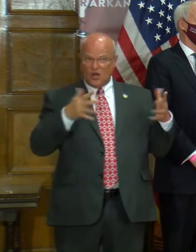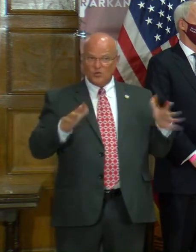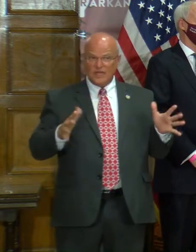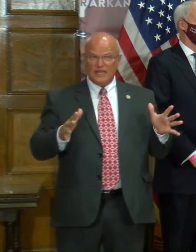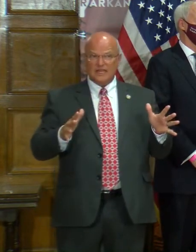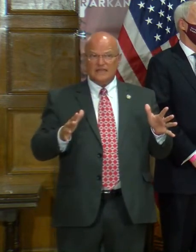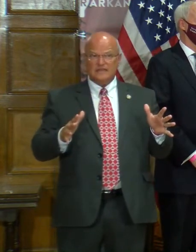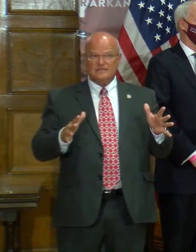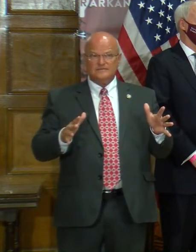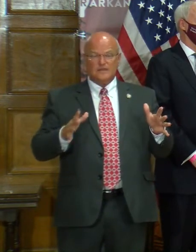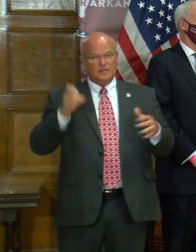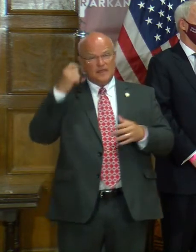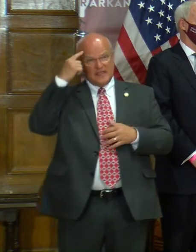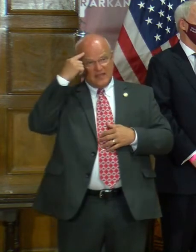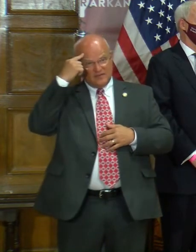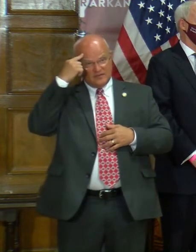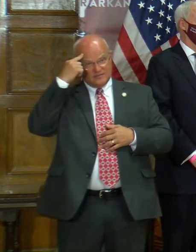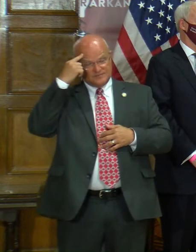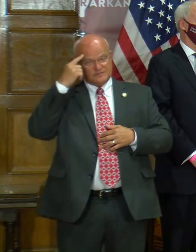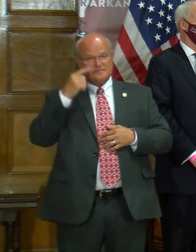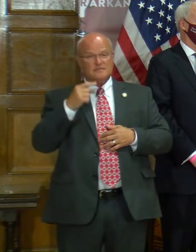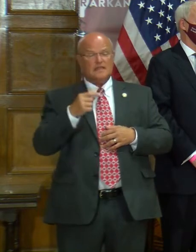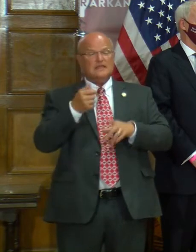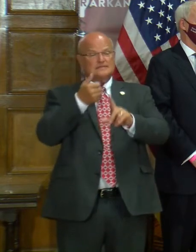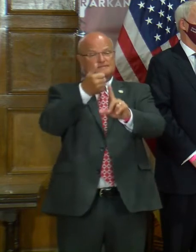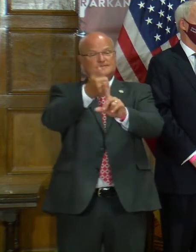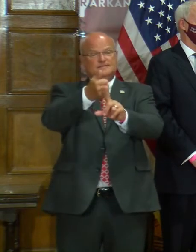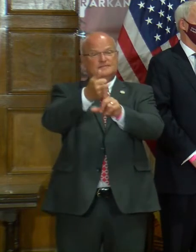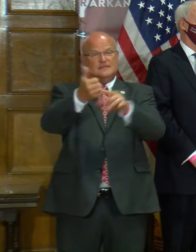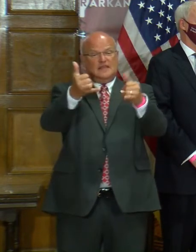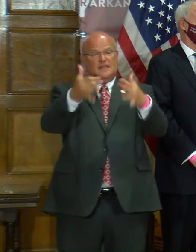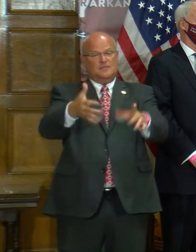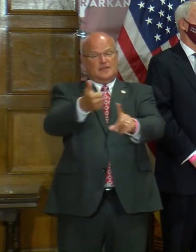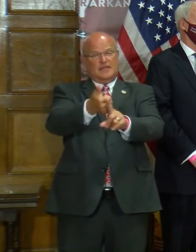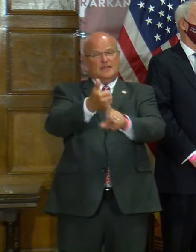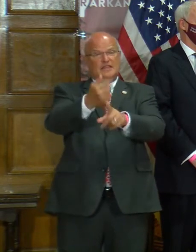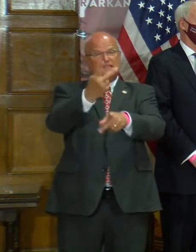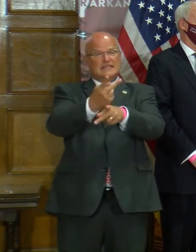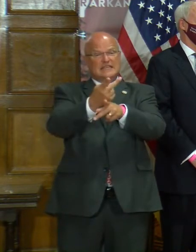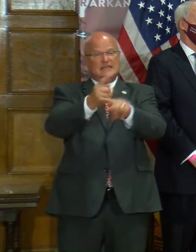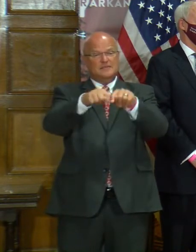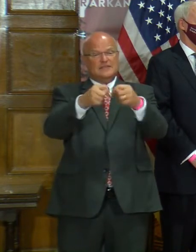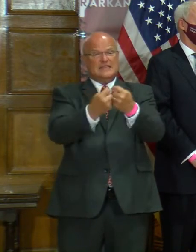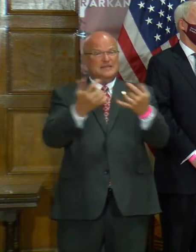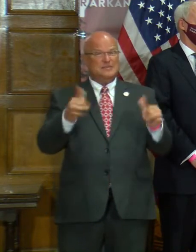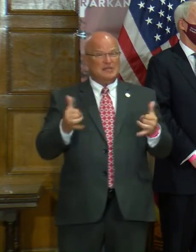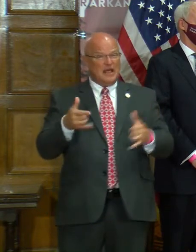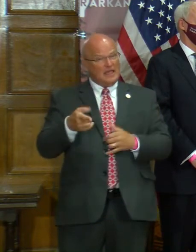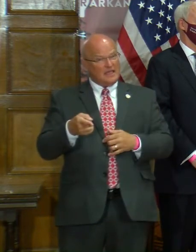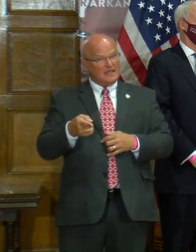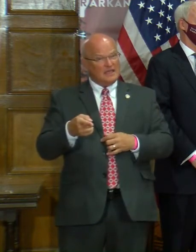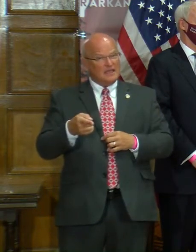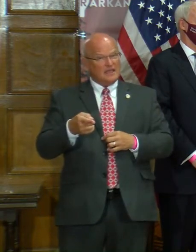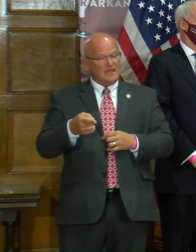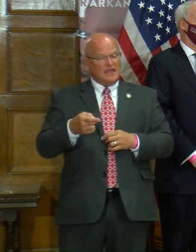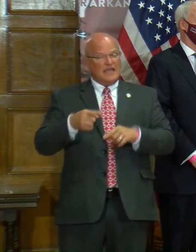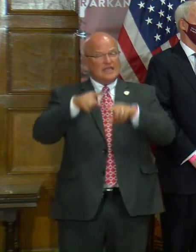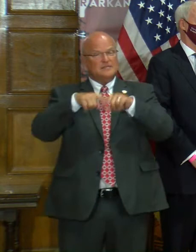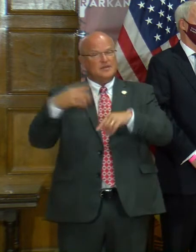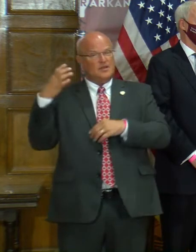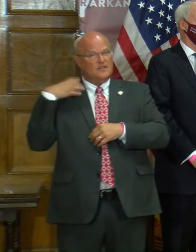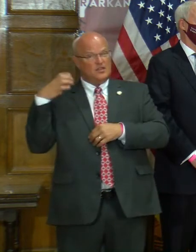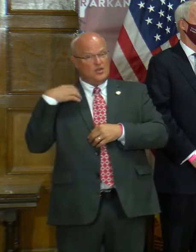already, and by the governor, it is up to the player to keep his team in play, right? And it's up to the coach